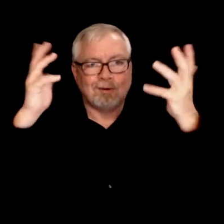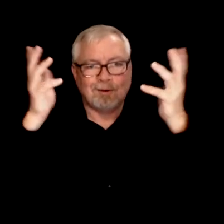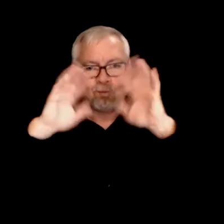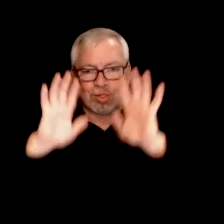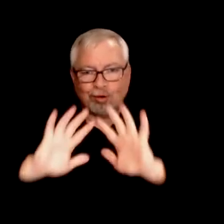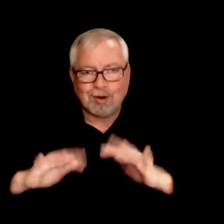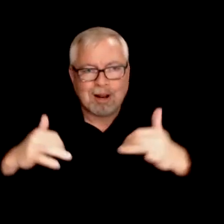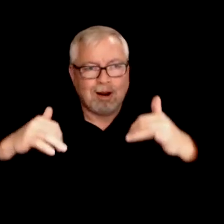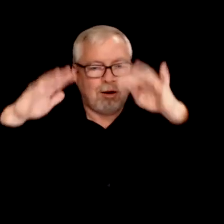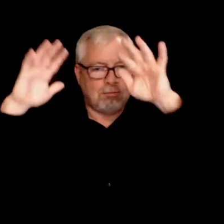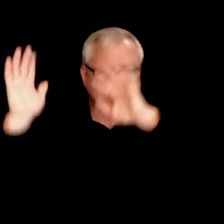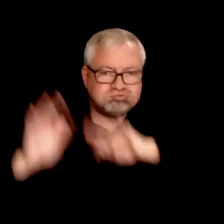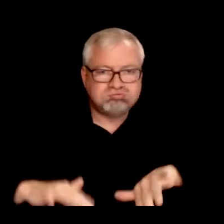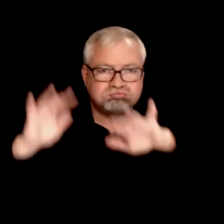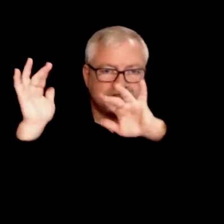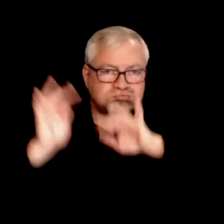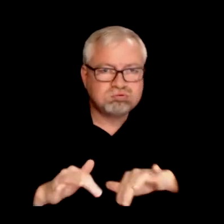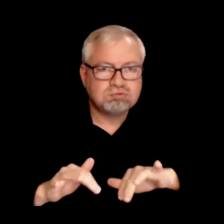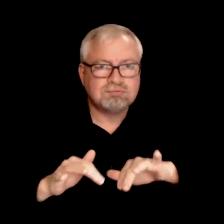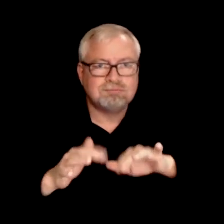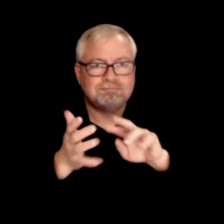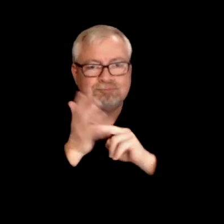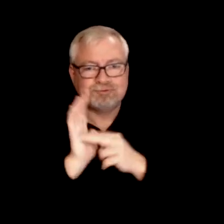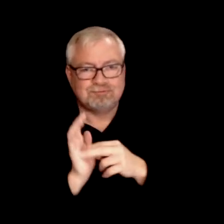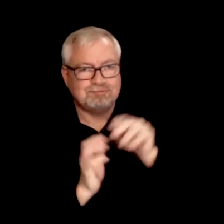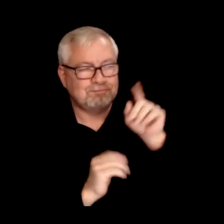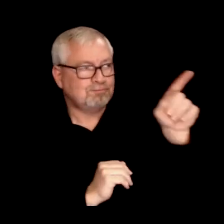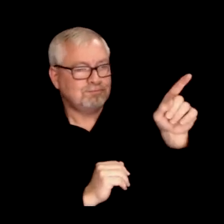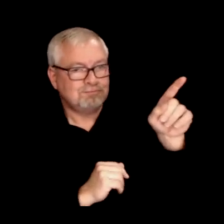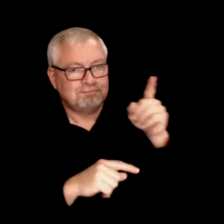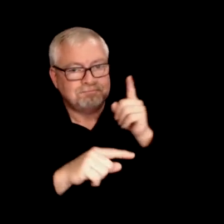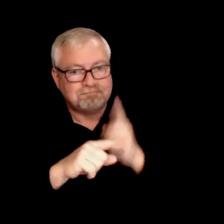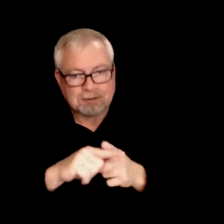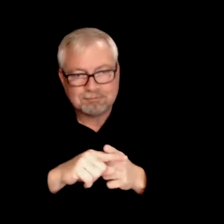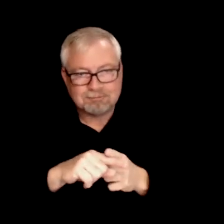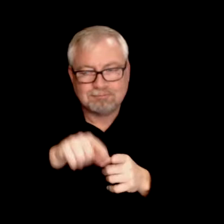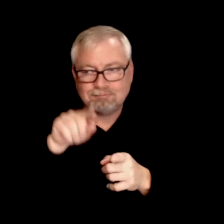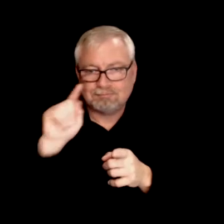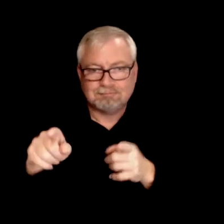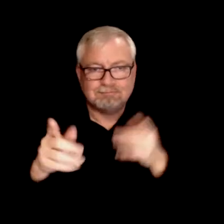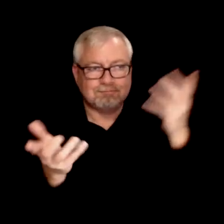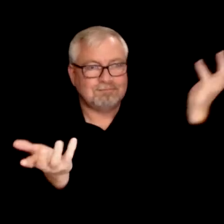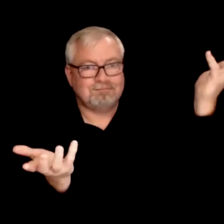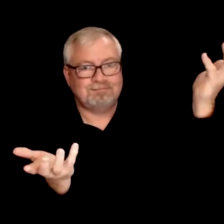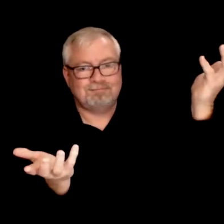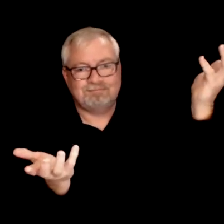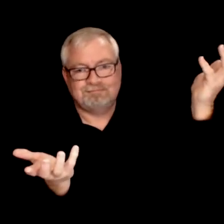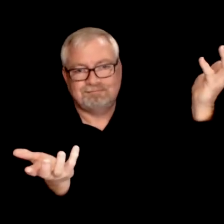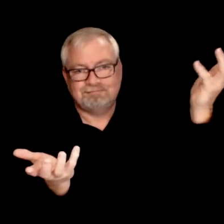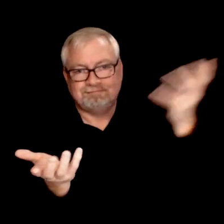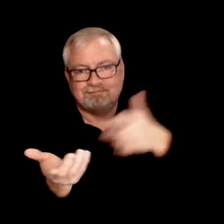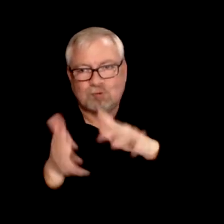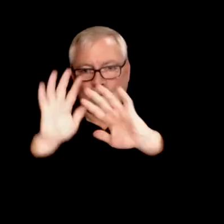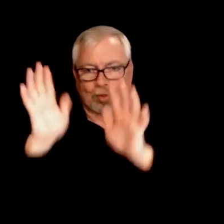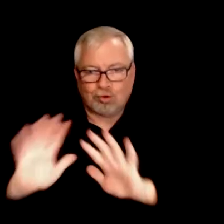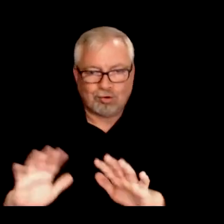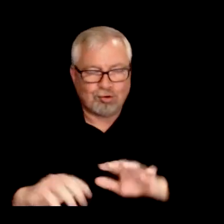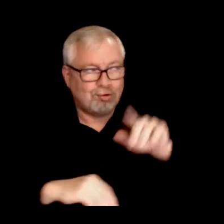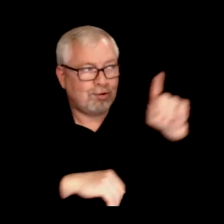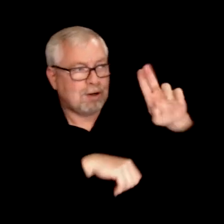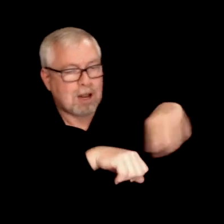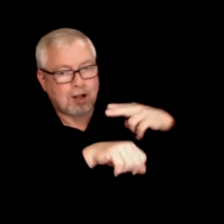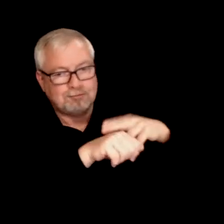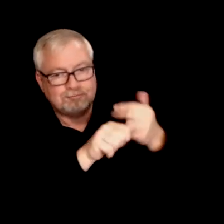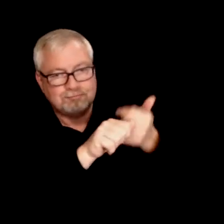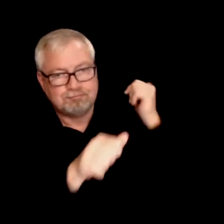situation that's happening at the national level with a bit of a delay in shipping, and then we have our own weather situation. And so we are working with